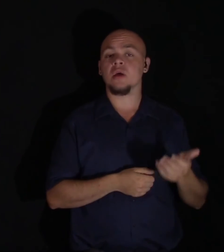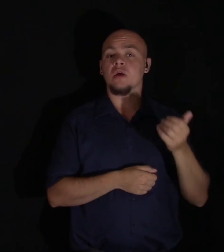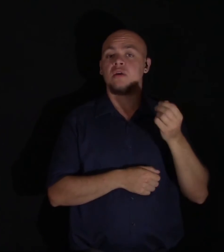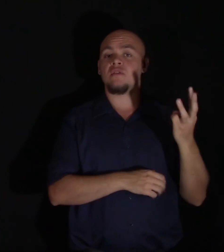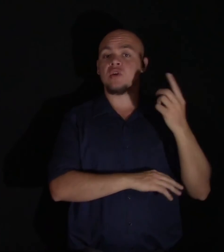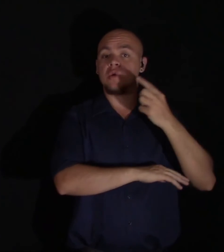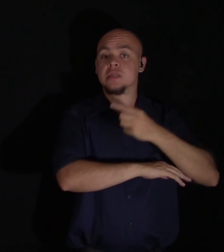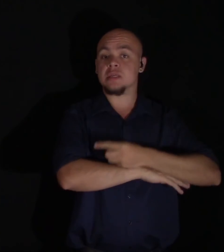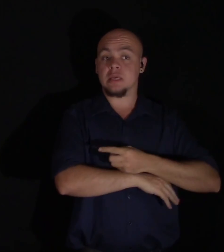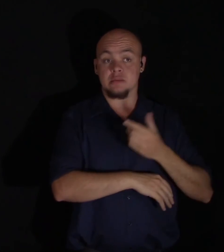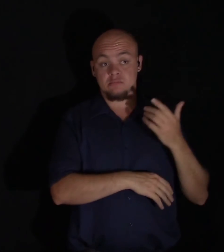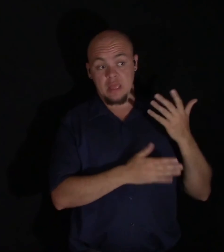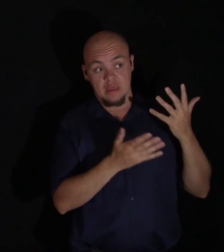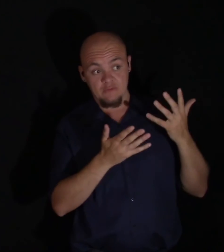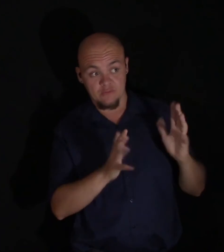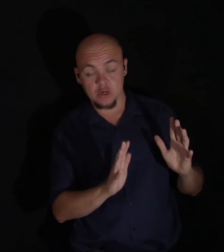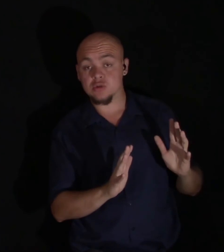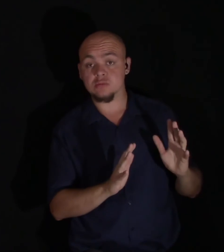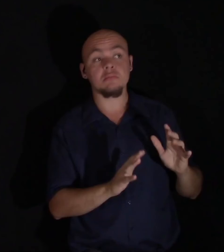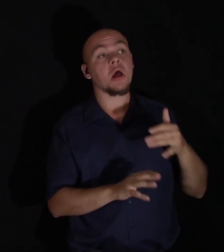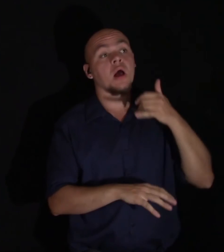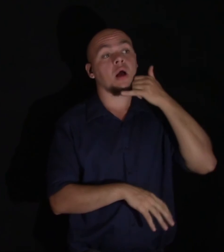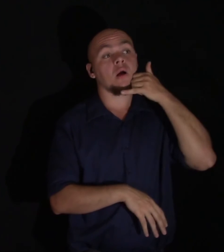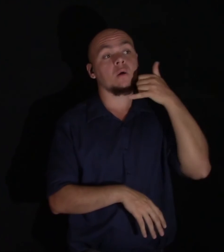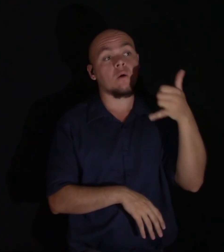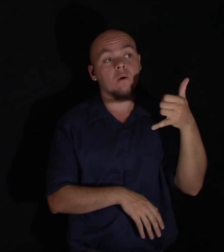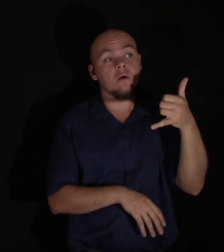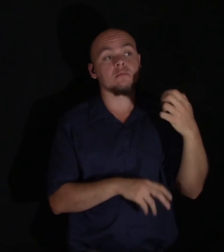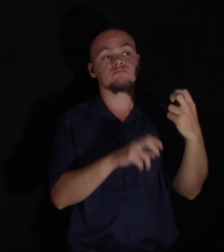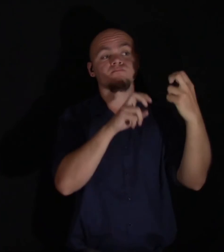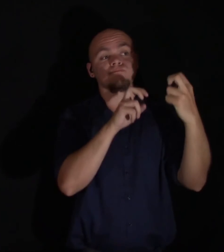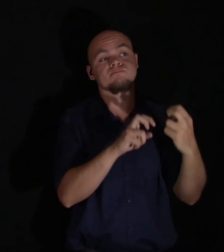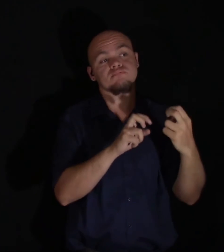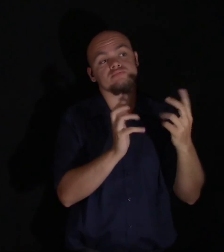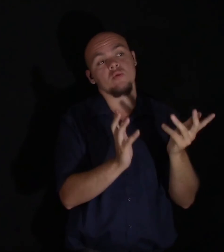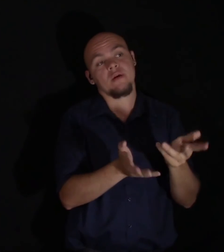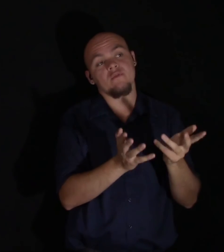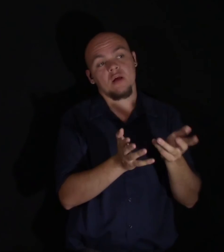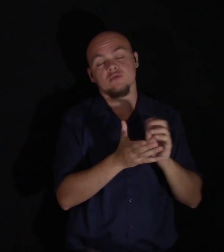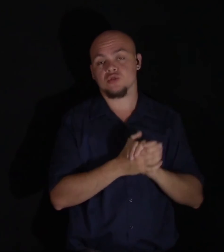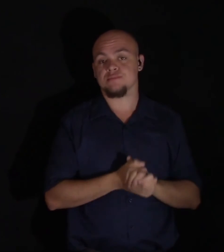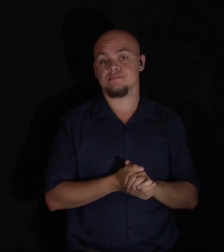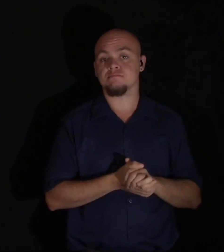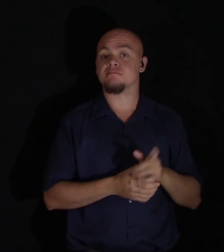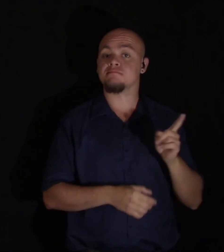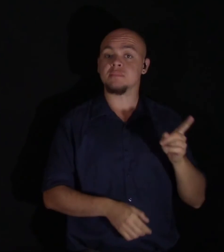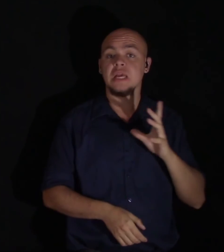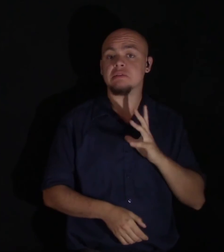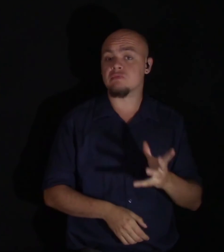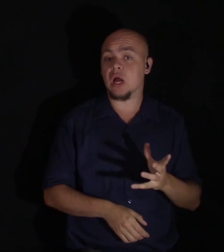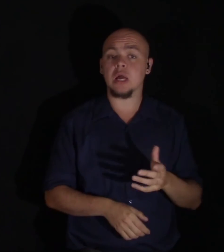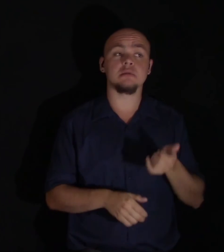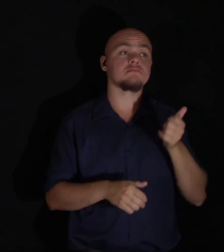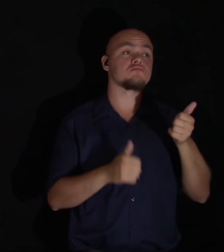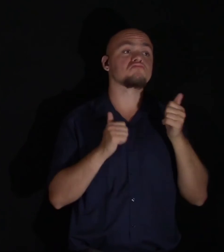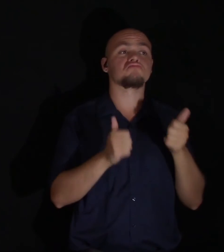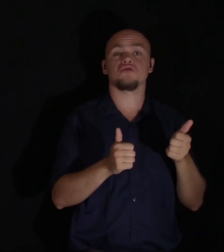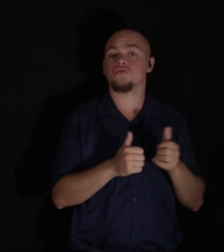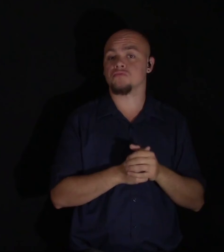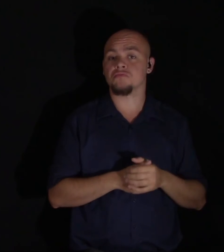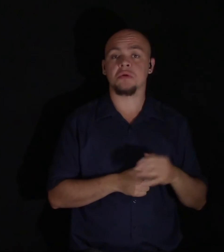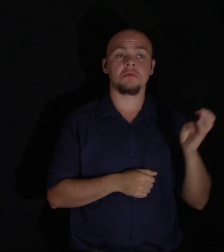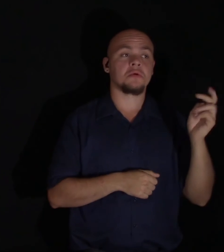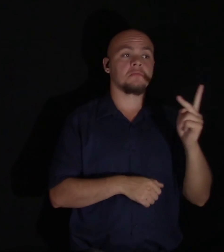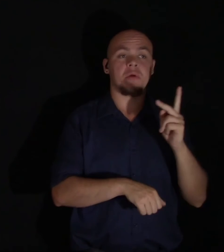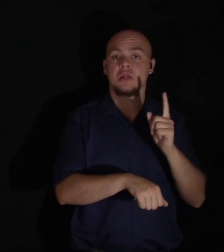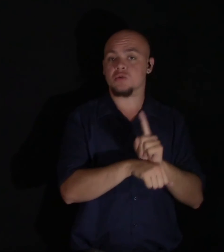later, call him up, we sit down, we have a conversation. He's fine, he's doing good. He goes back to